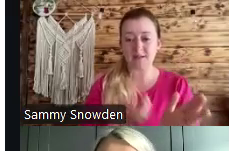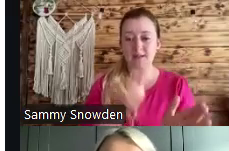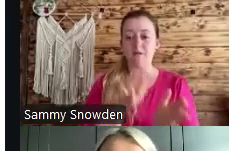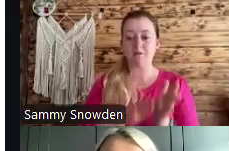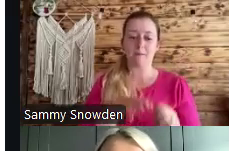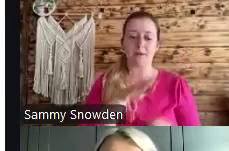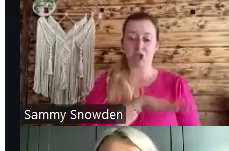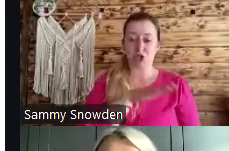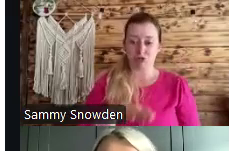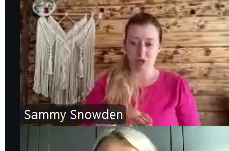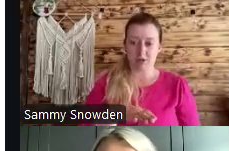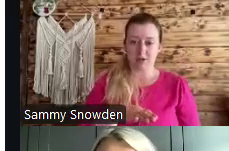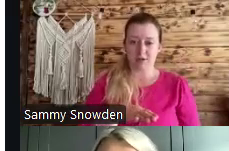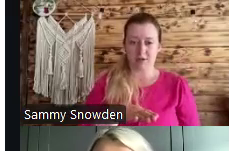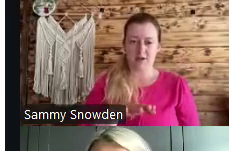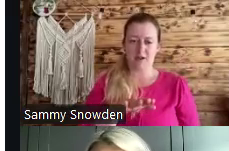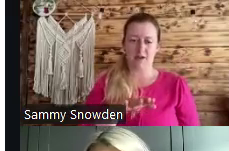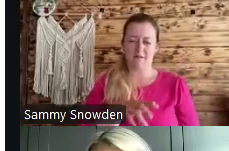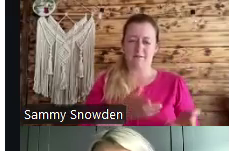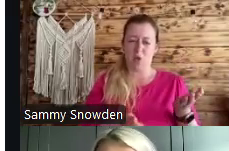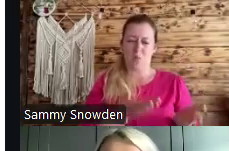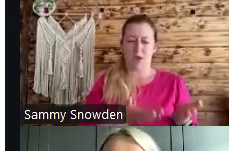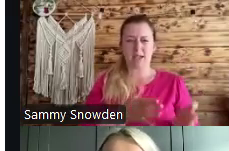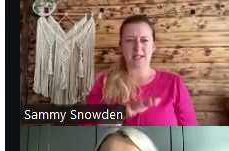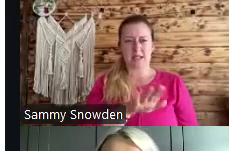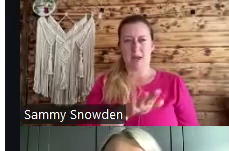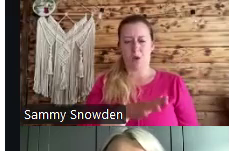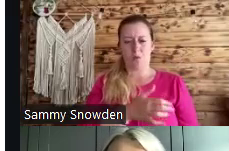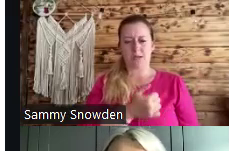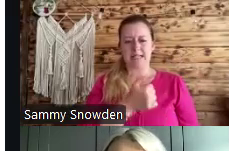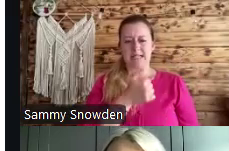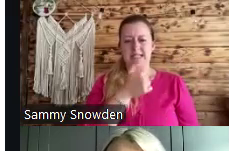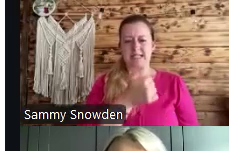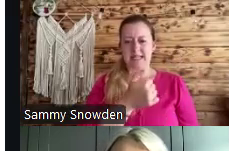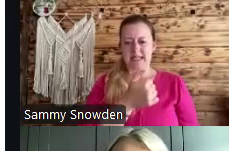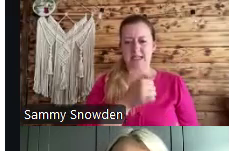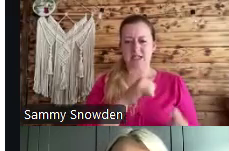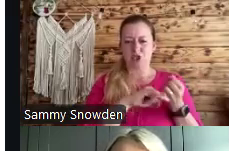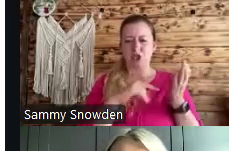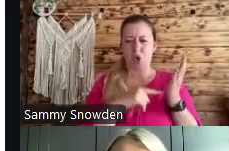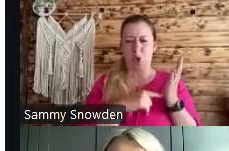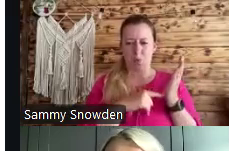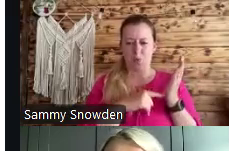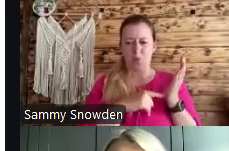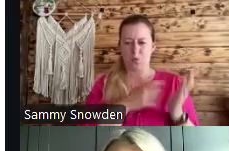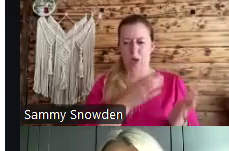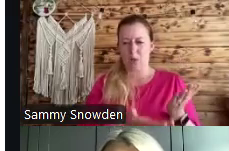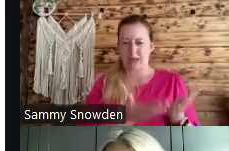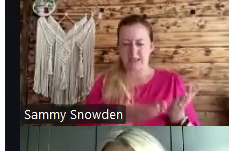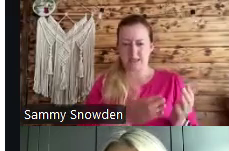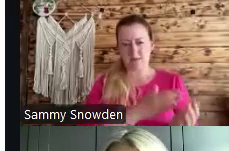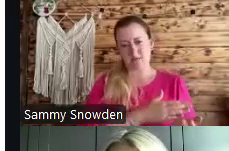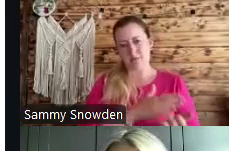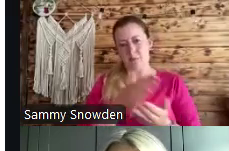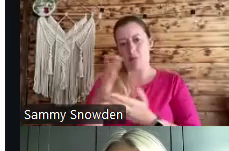kid's weight. And you could use it for children of that age. You could take 1 of each of those. And for an adult, you can take